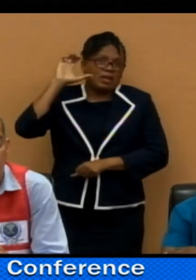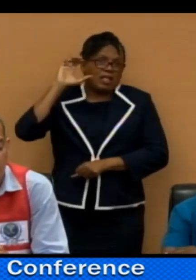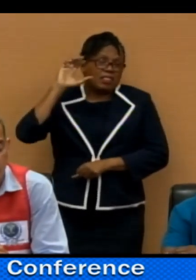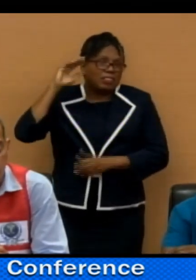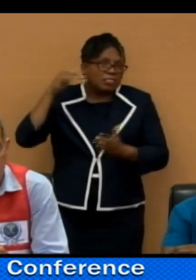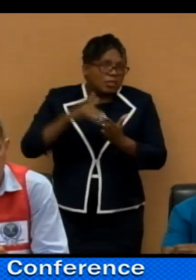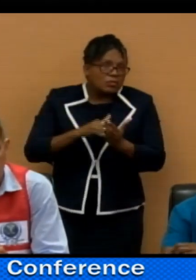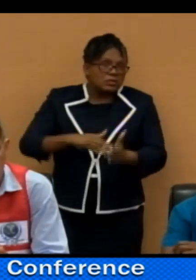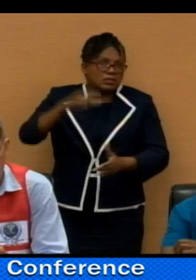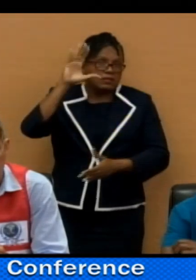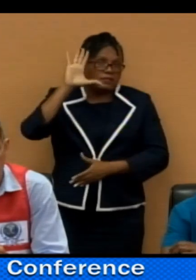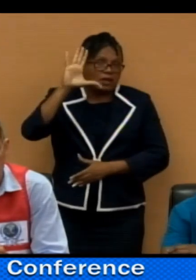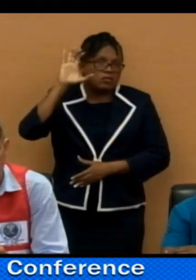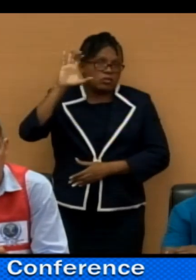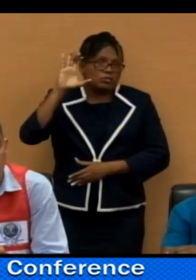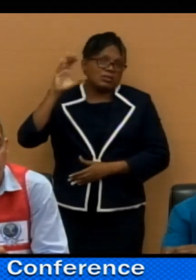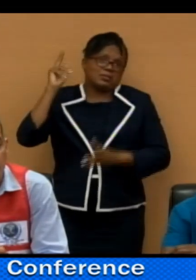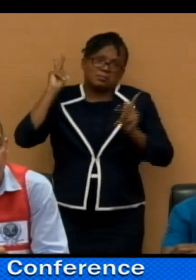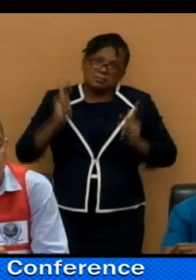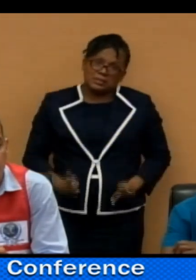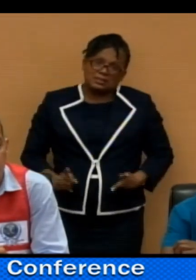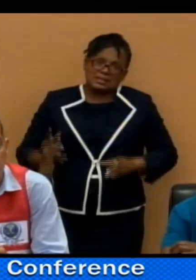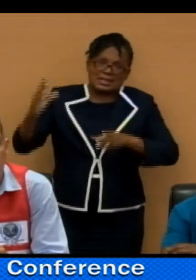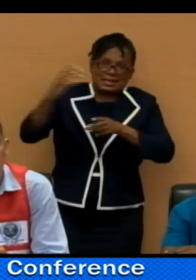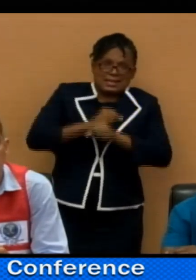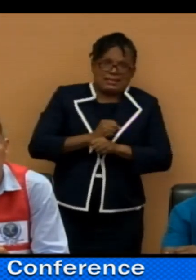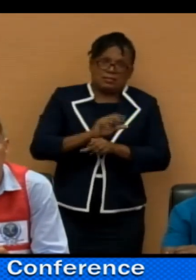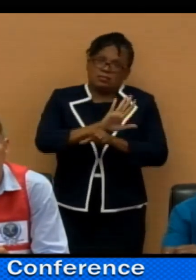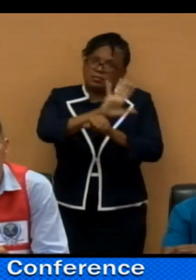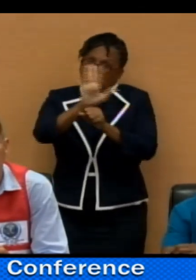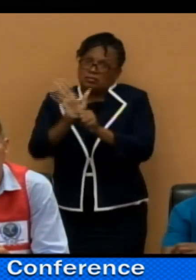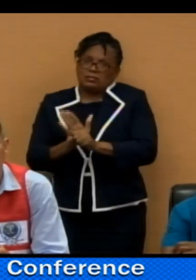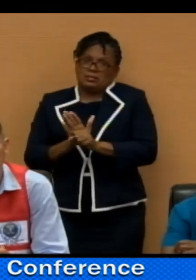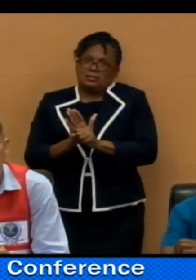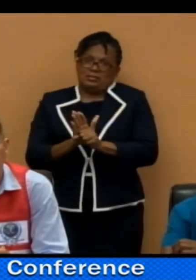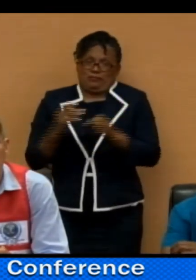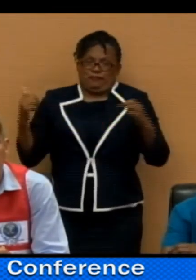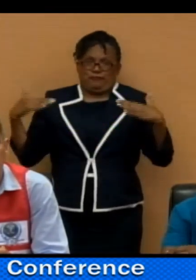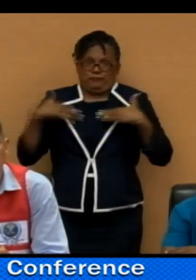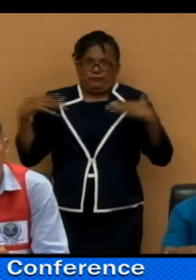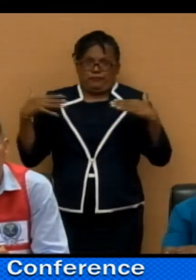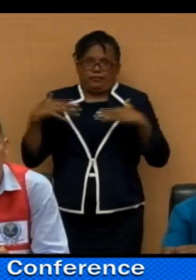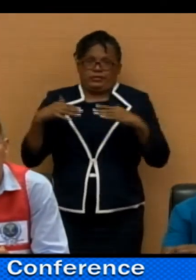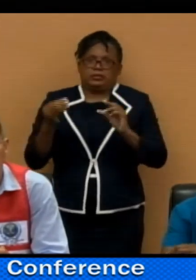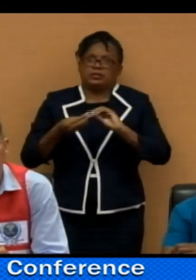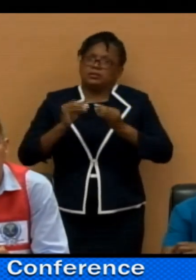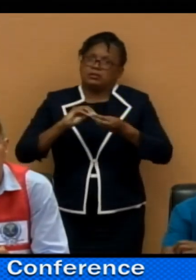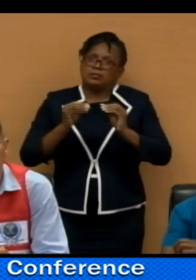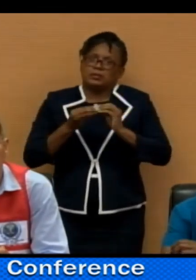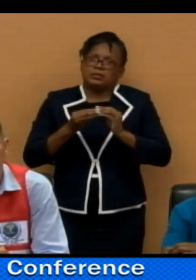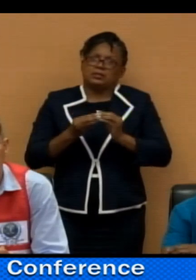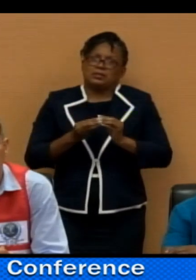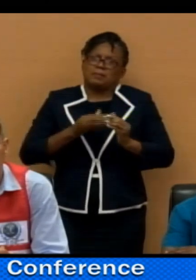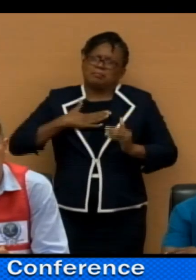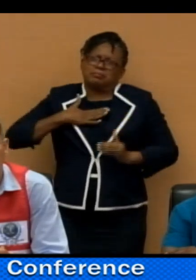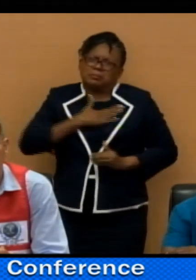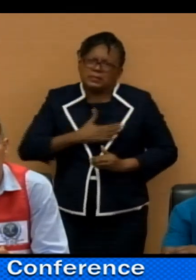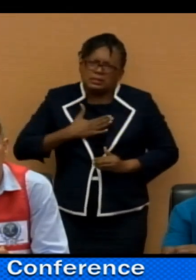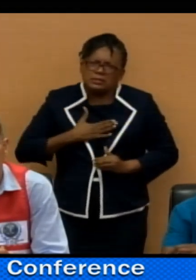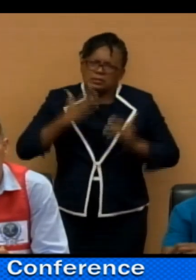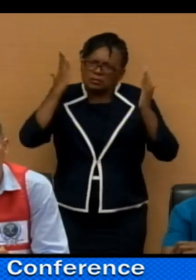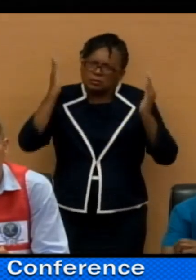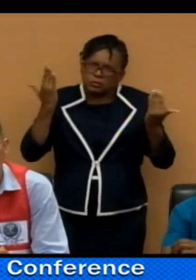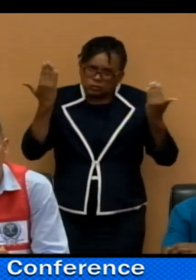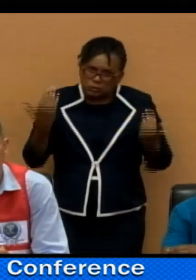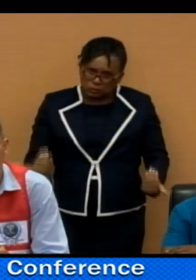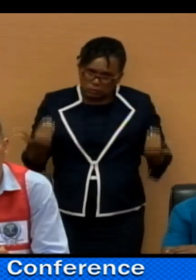persons becoming infected with this virus. These are very, very frightening numbers. I implore on all our citizens, this is the time to be your